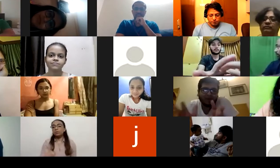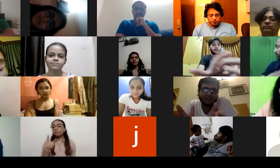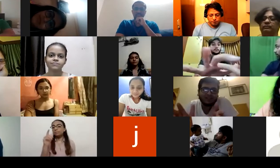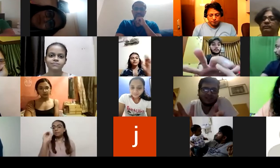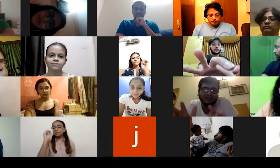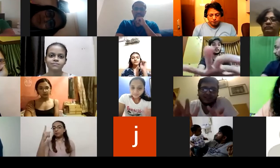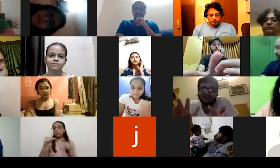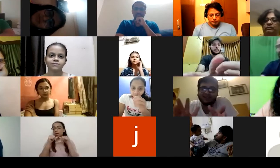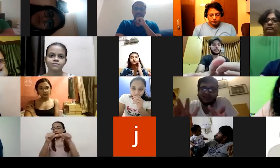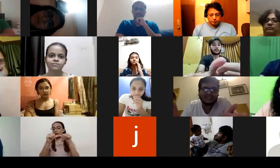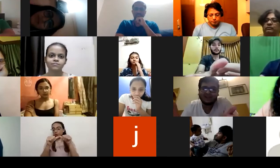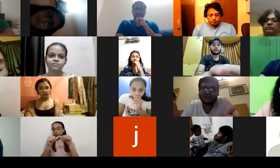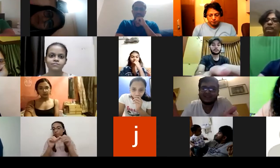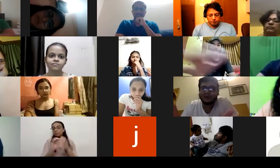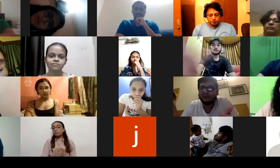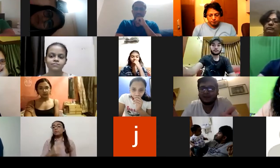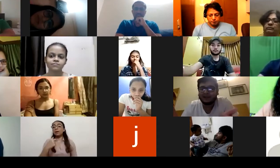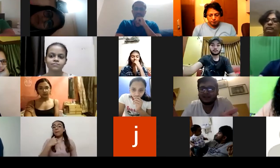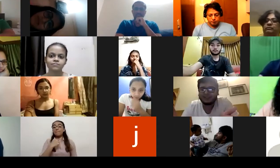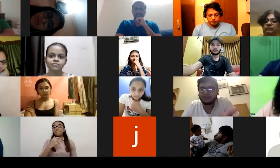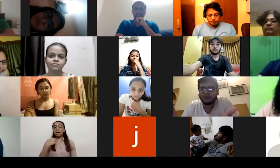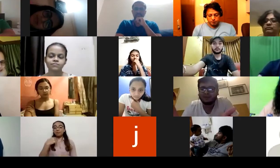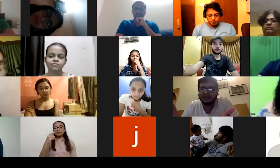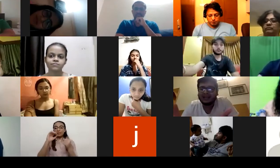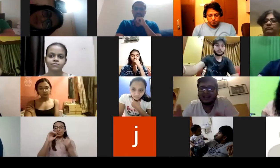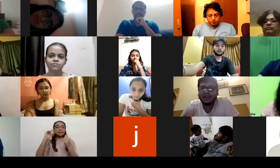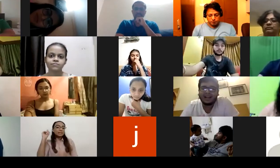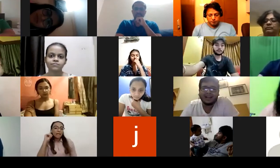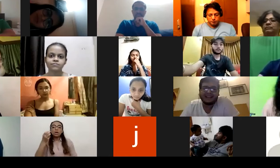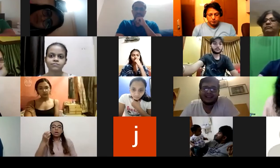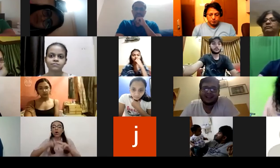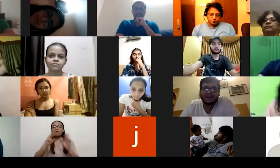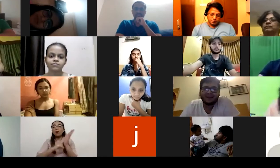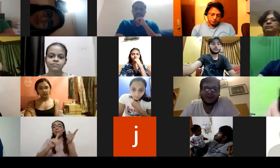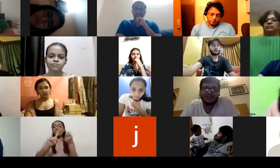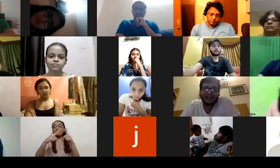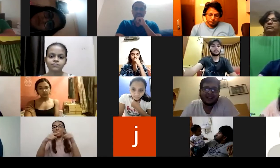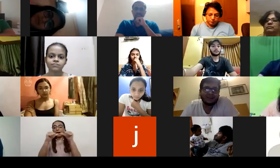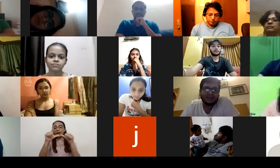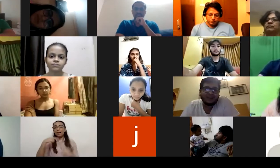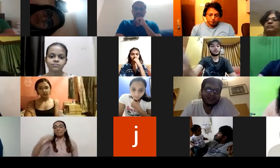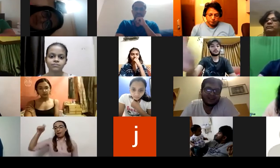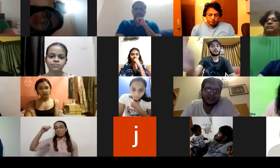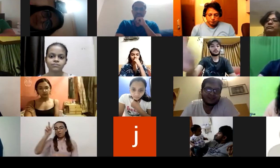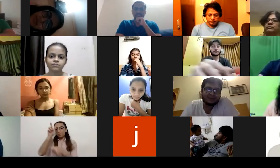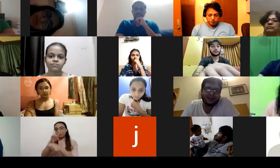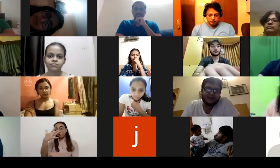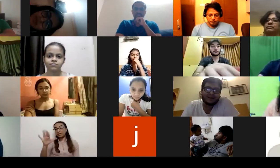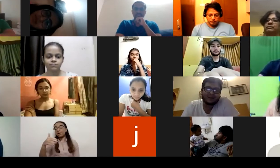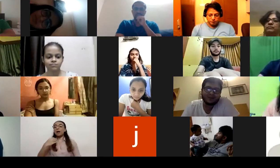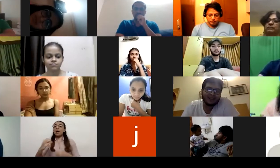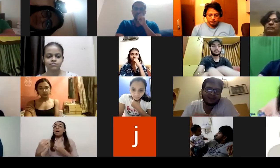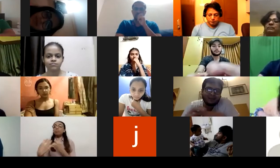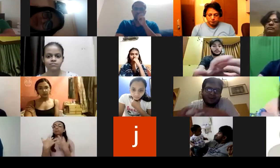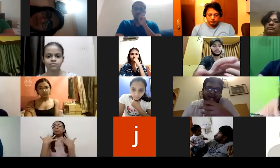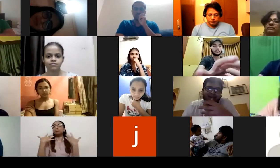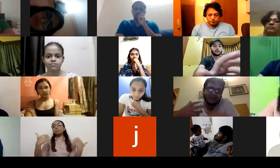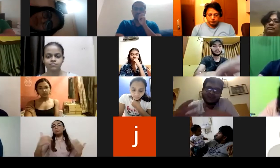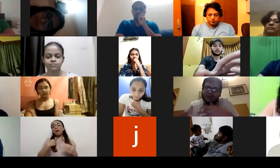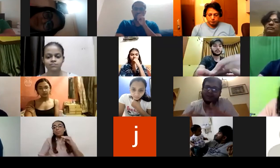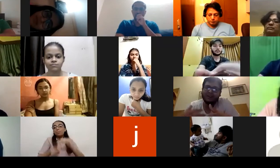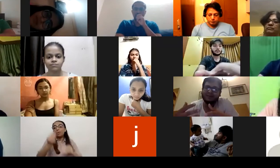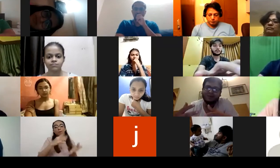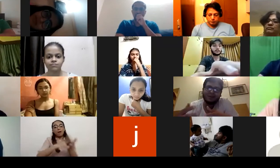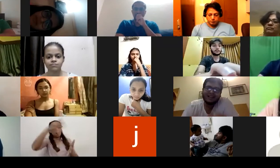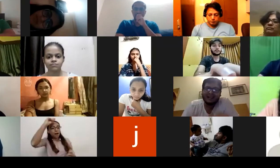had watched the Resembled Sound of Metal, the film, and that had really inspired me to sort of get more into it and